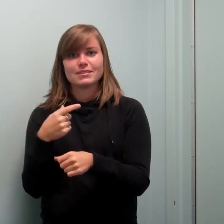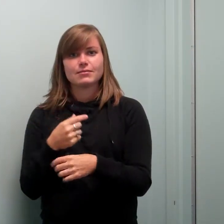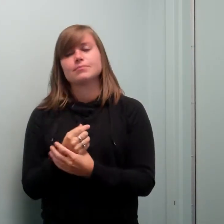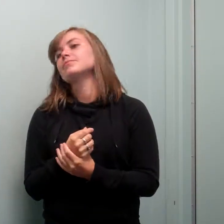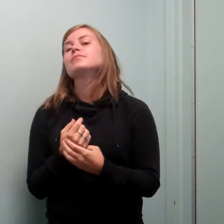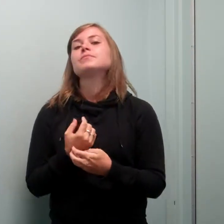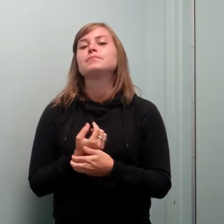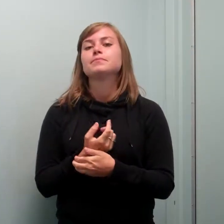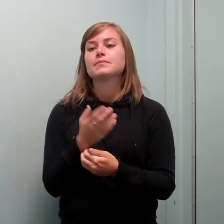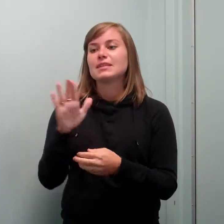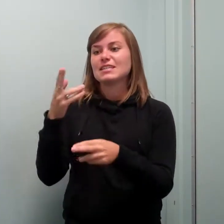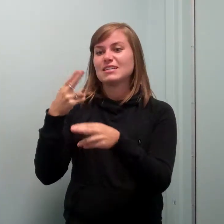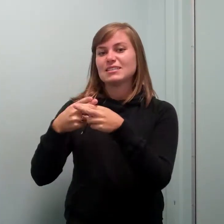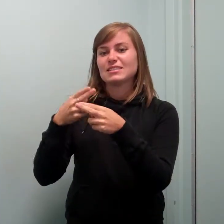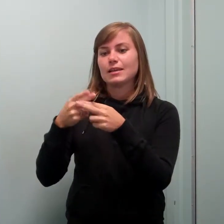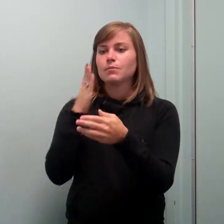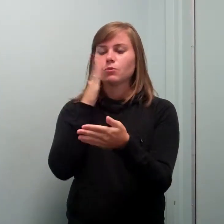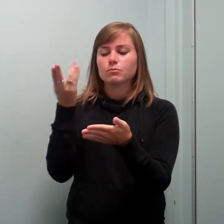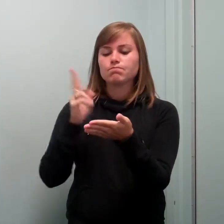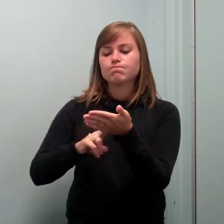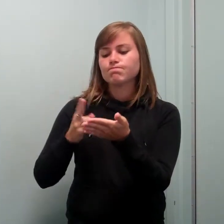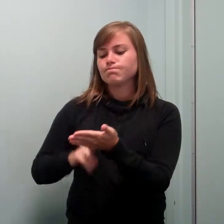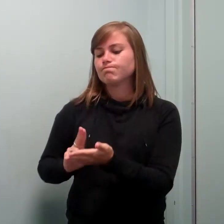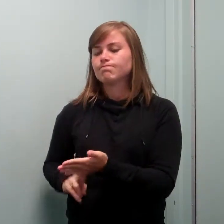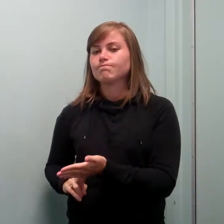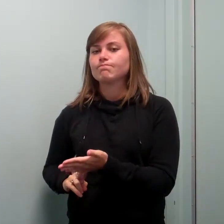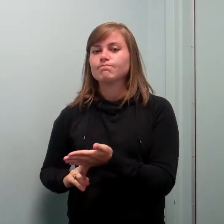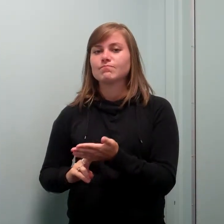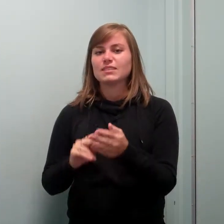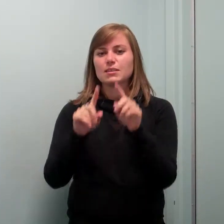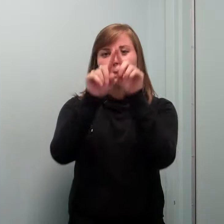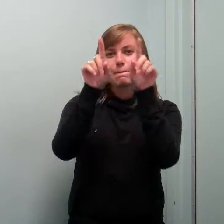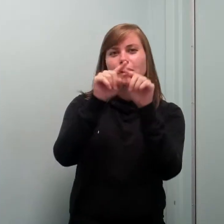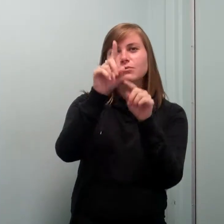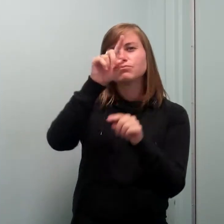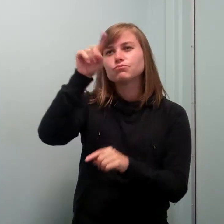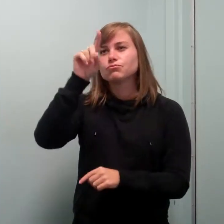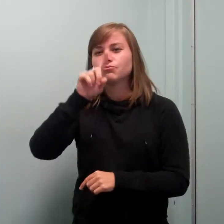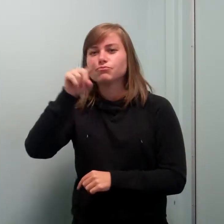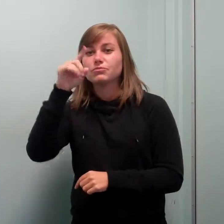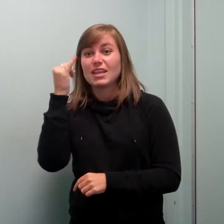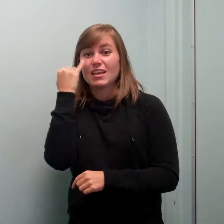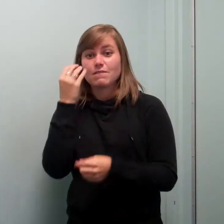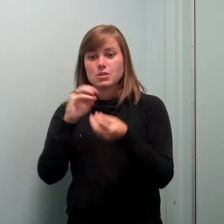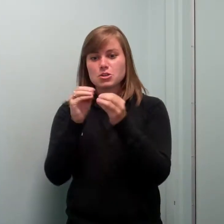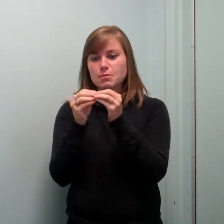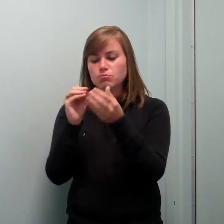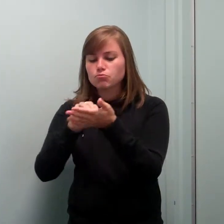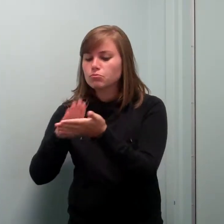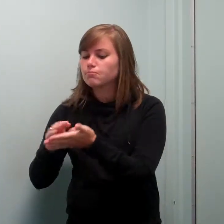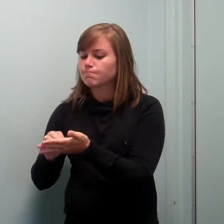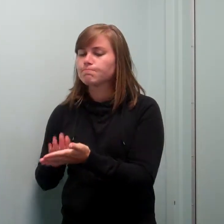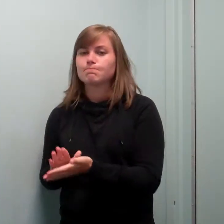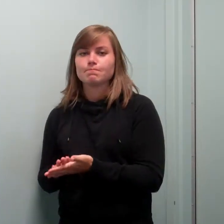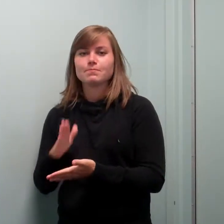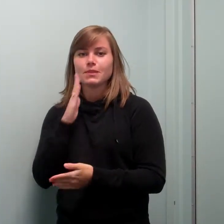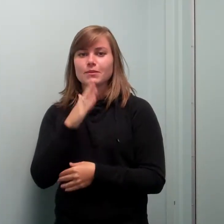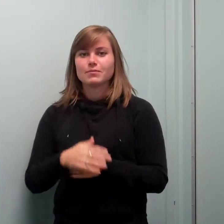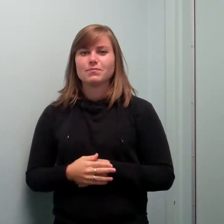He'll sign his name on every line, he'll check all the boxes, he'll put numbers in where he thinks there should be numbers. But it got me thinking, what